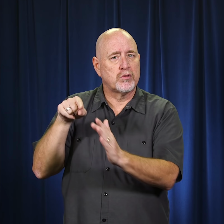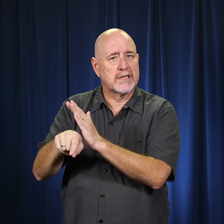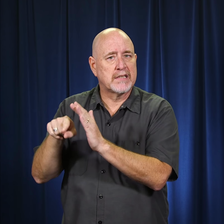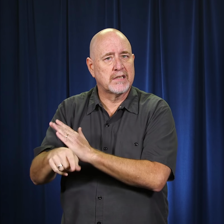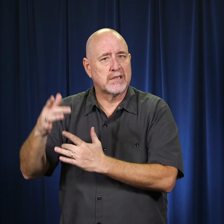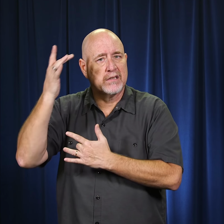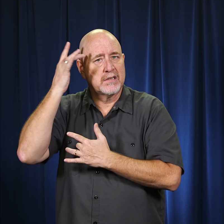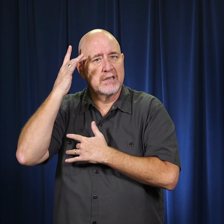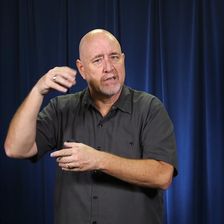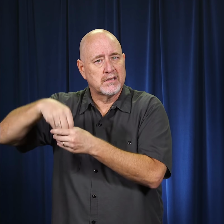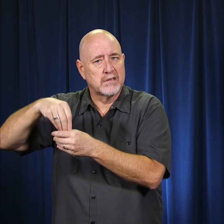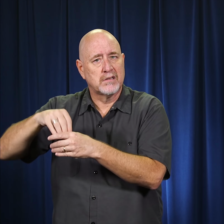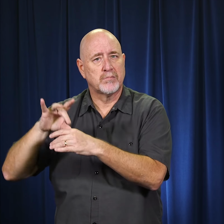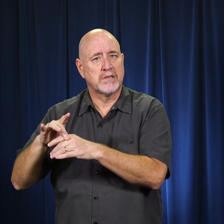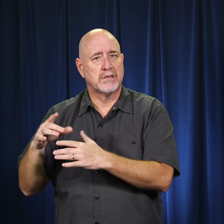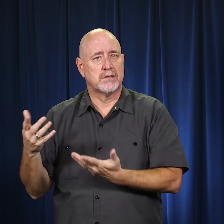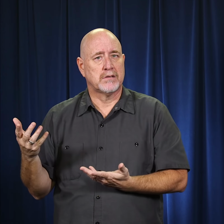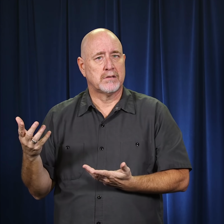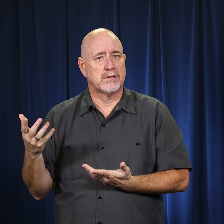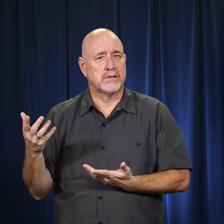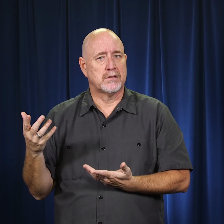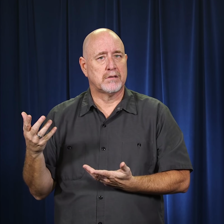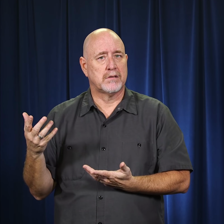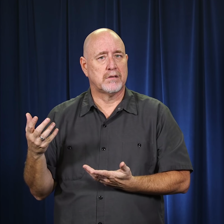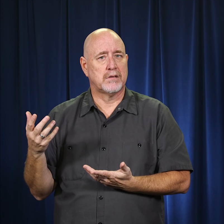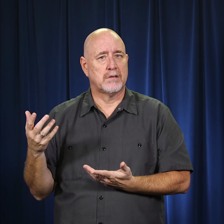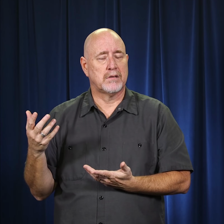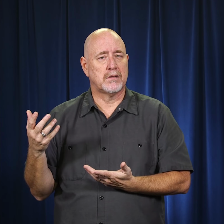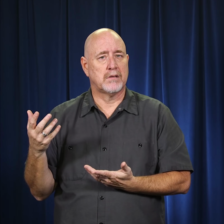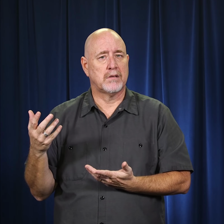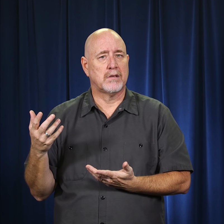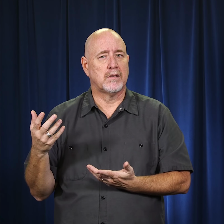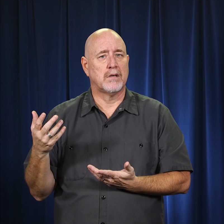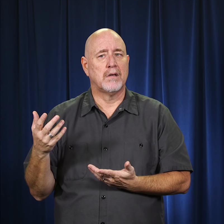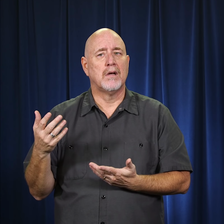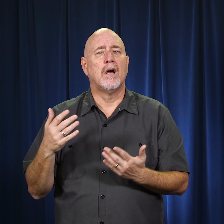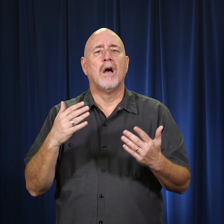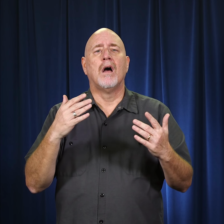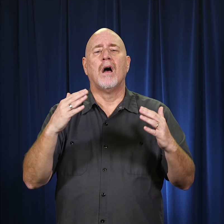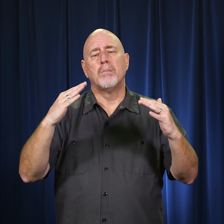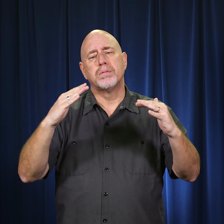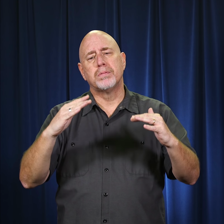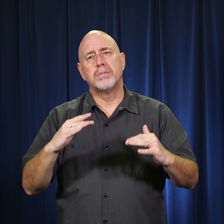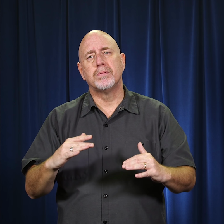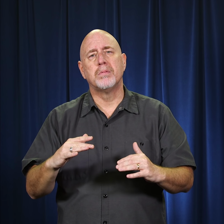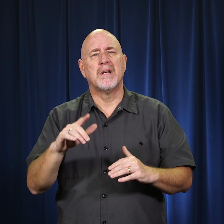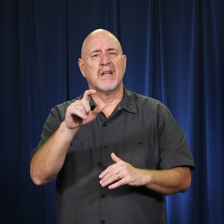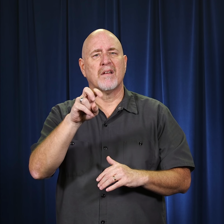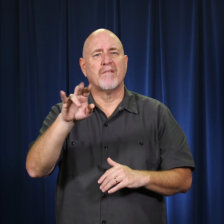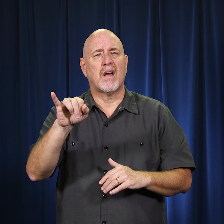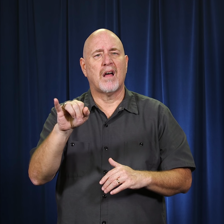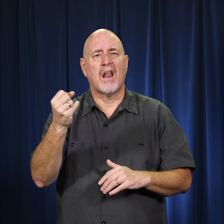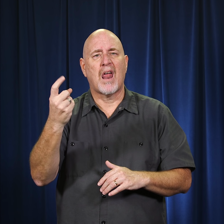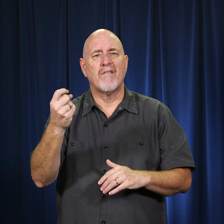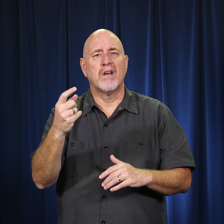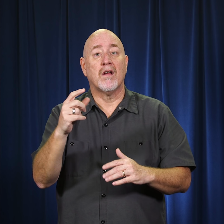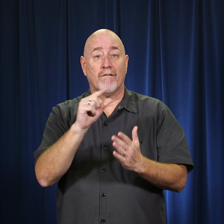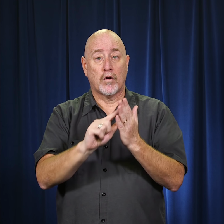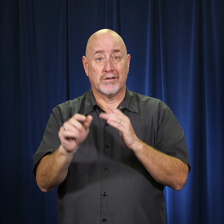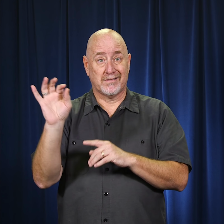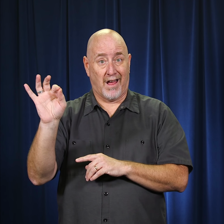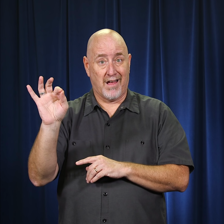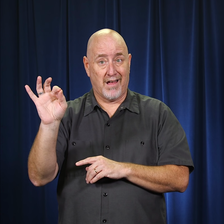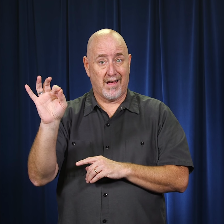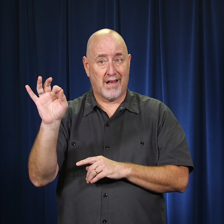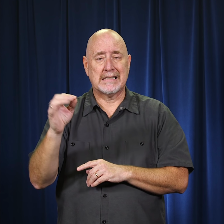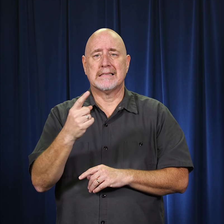temperature that would have killed those germ-causing agents. Well, then as you go down the list there in Leviticus 11, you get